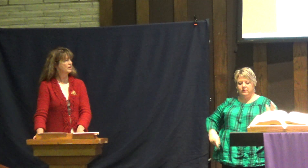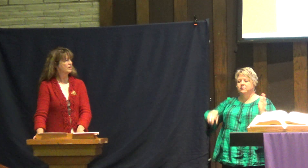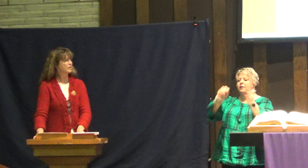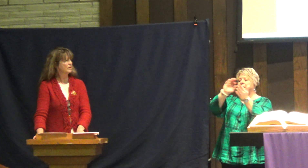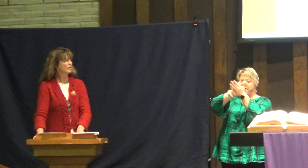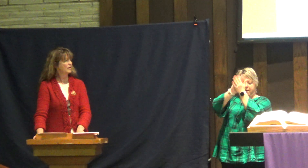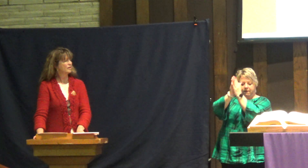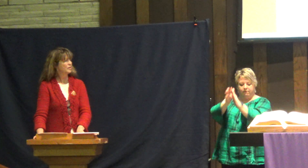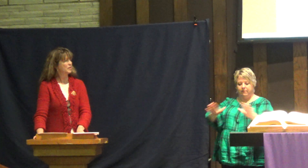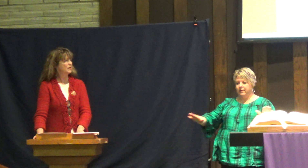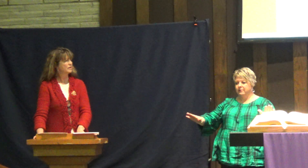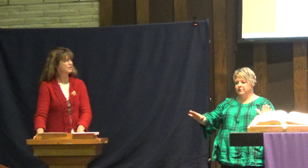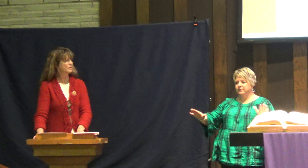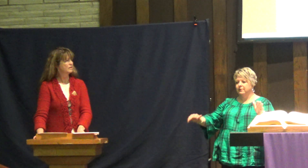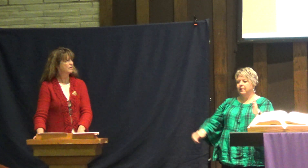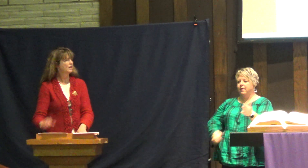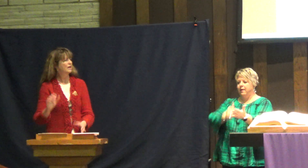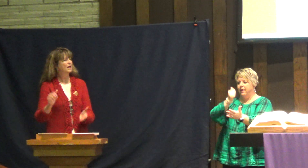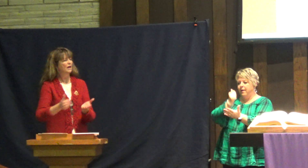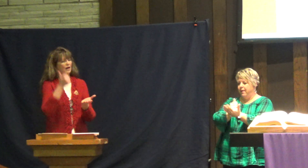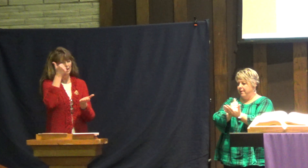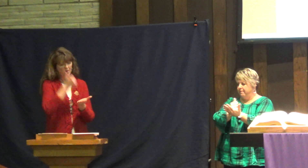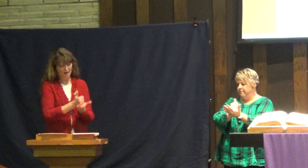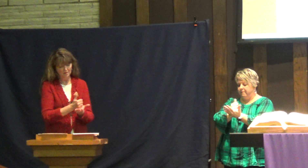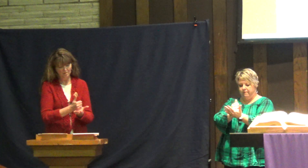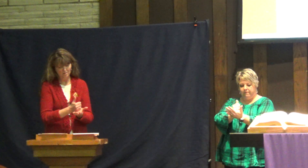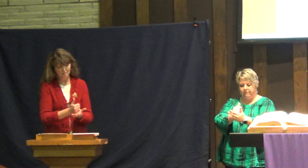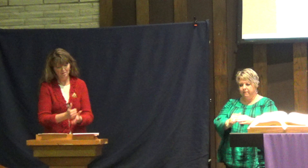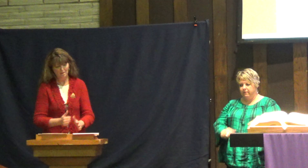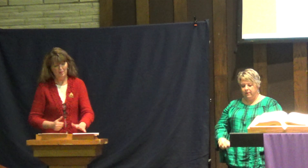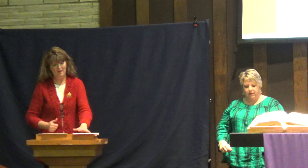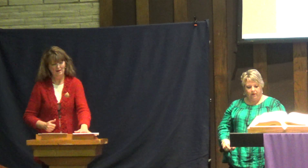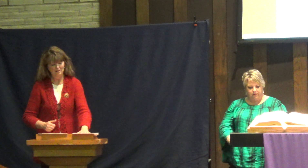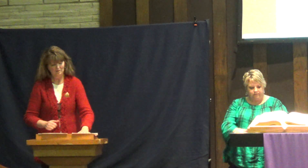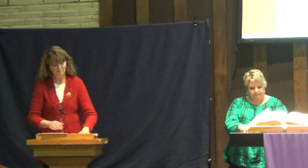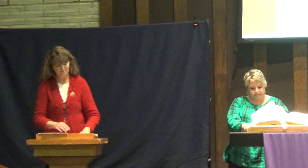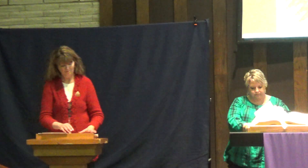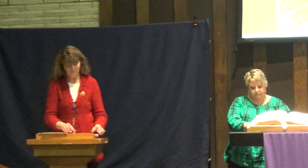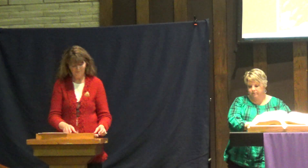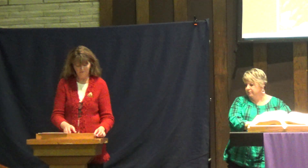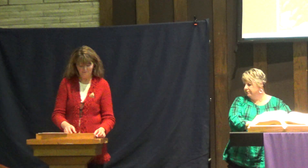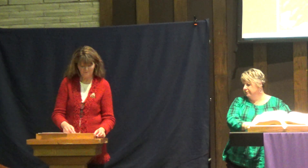Prince of Peace. Amen.